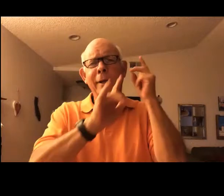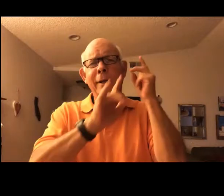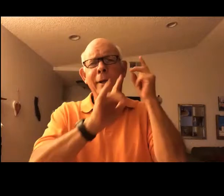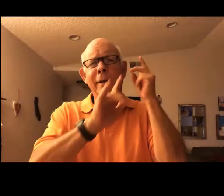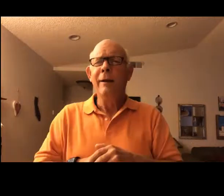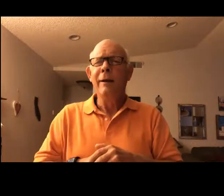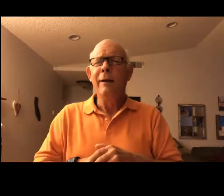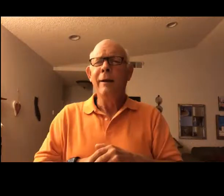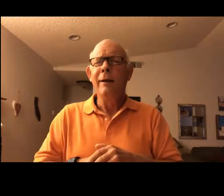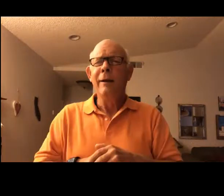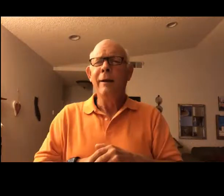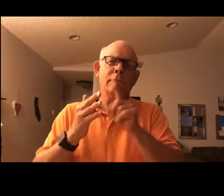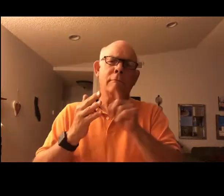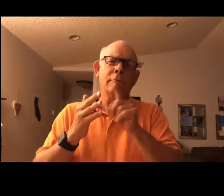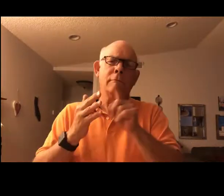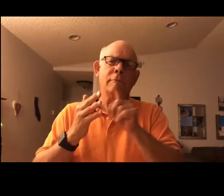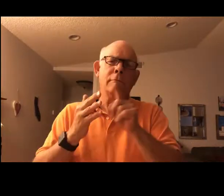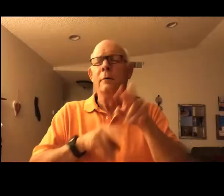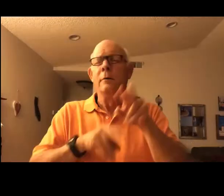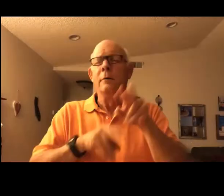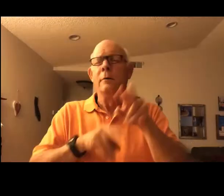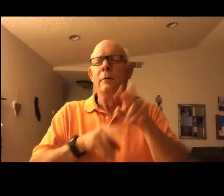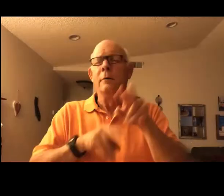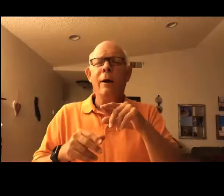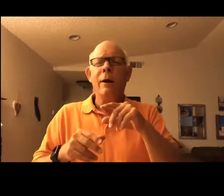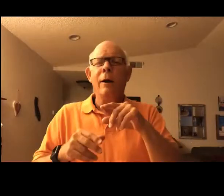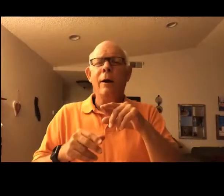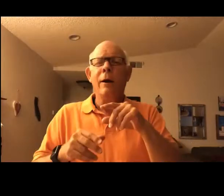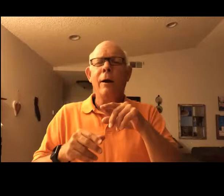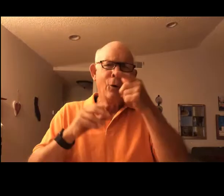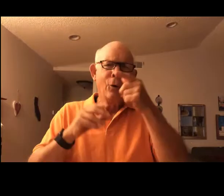So I look back at that and I thank Dan for putting me in that game.